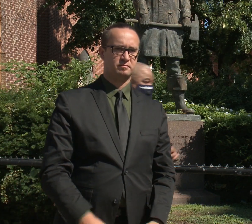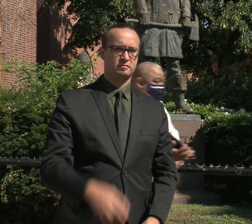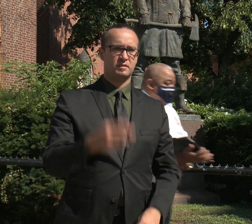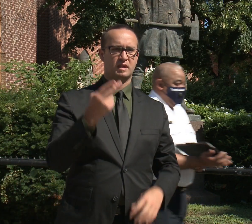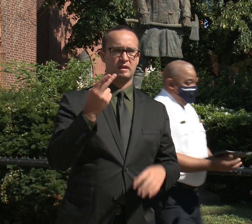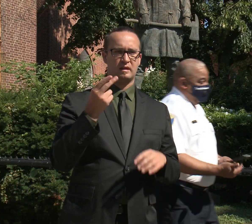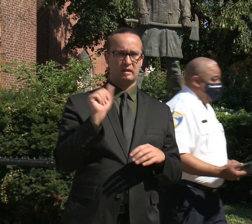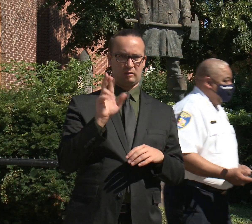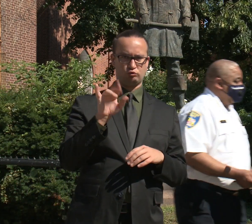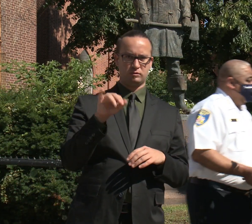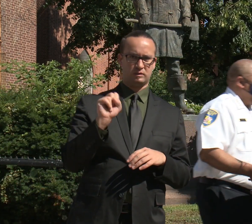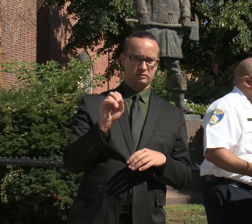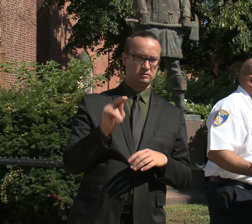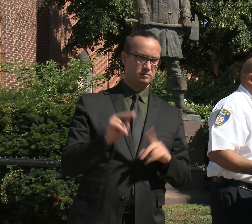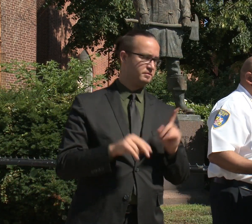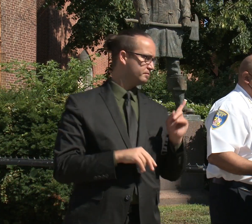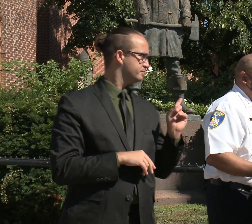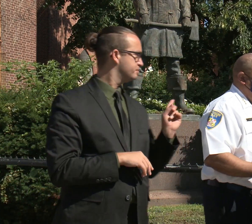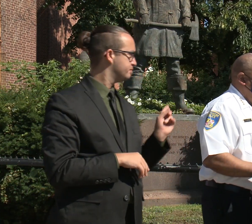I'm sorry.